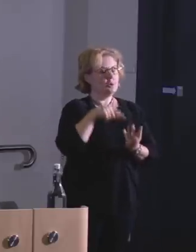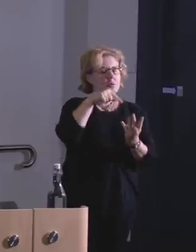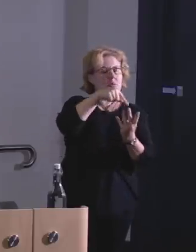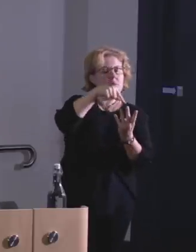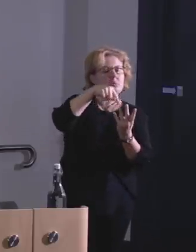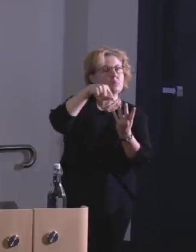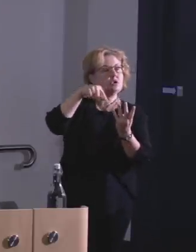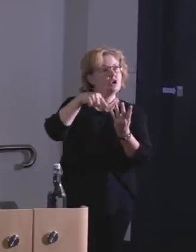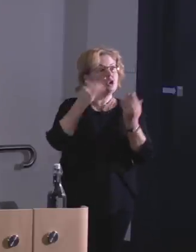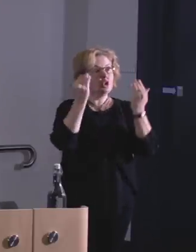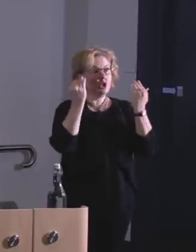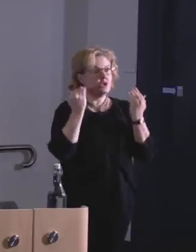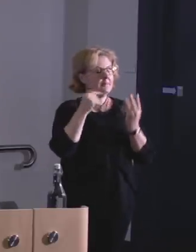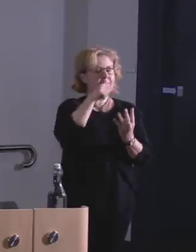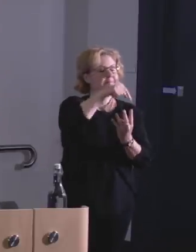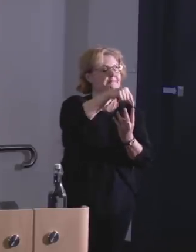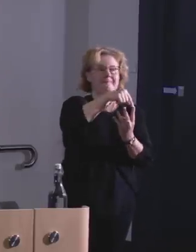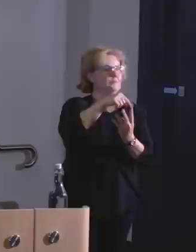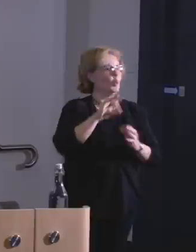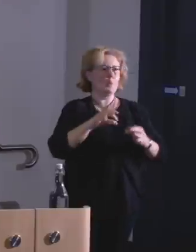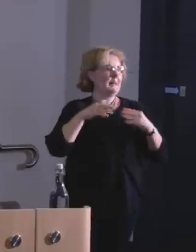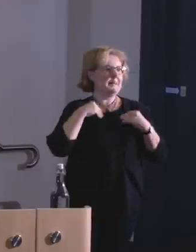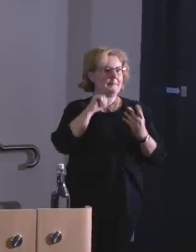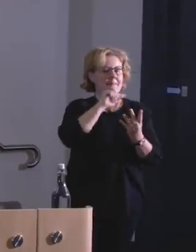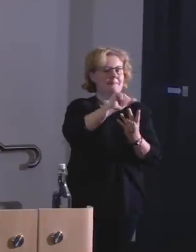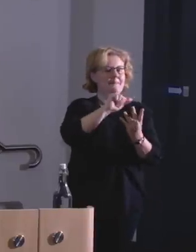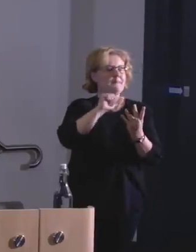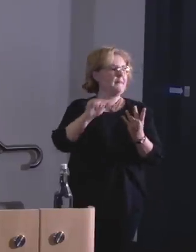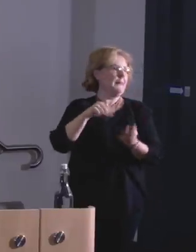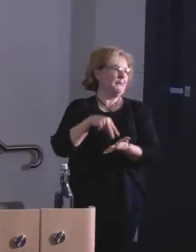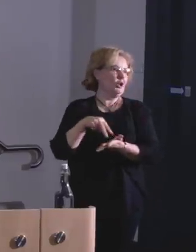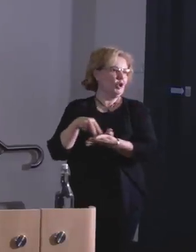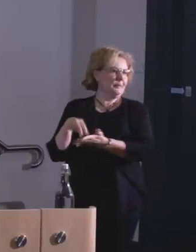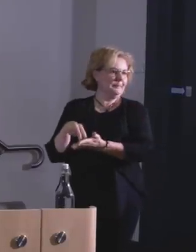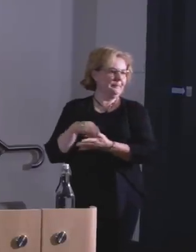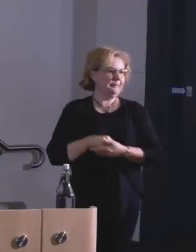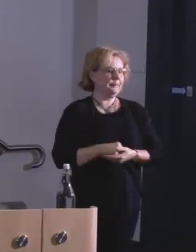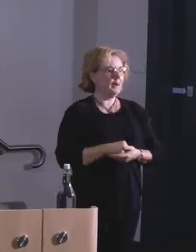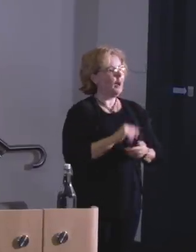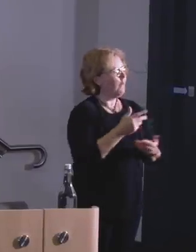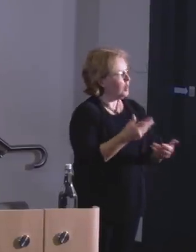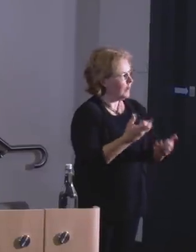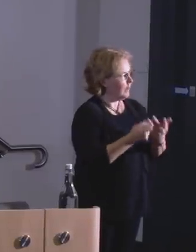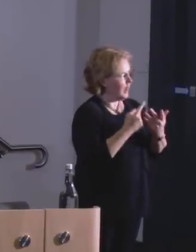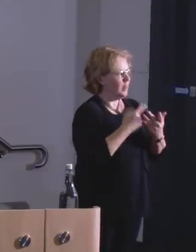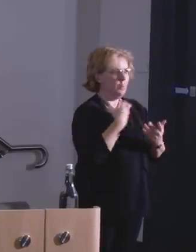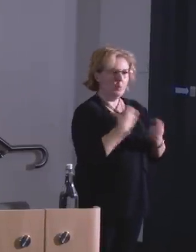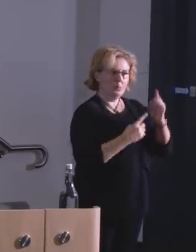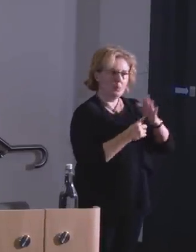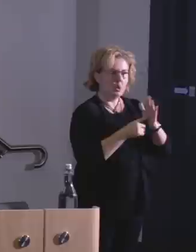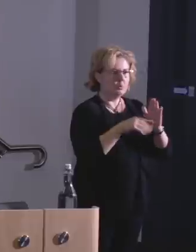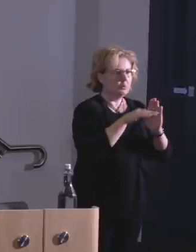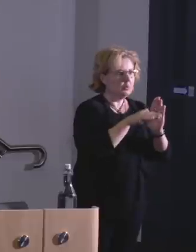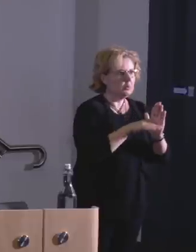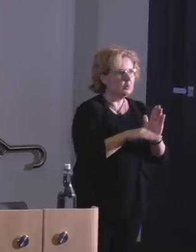taken, he could not accept. Of course, there are other more important criteria. You know,